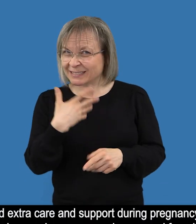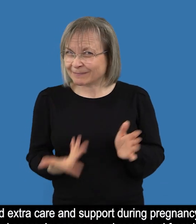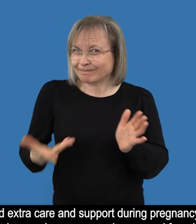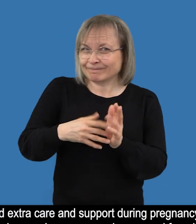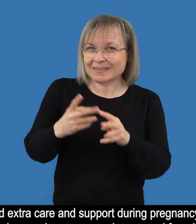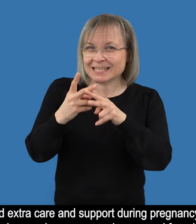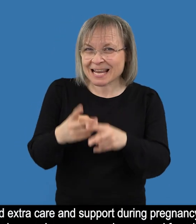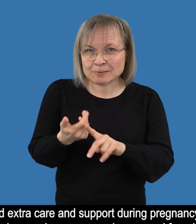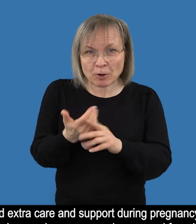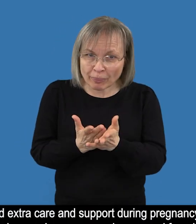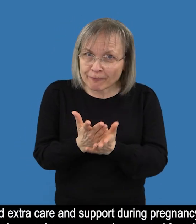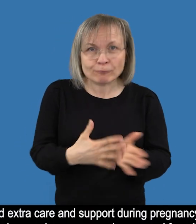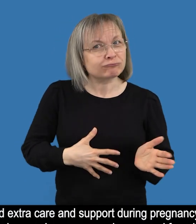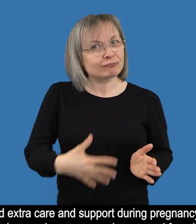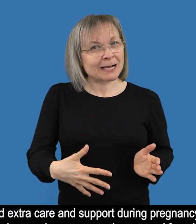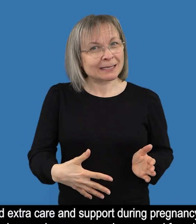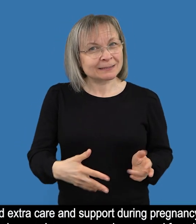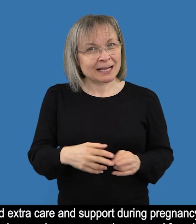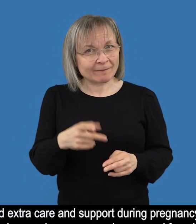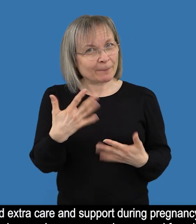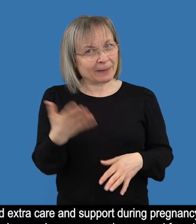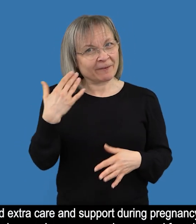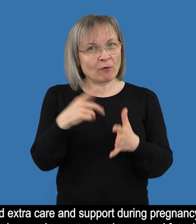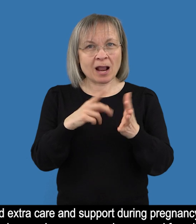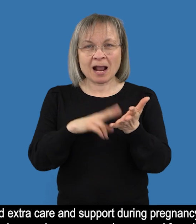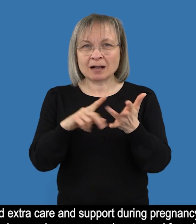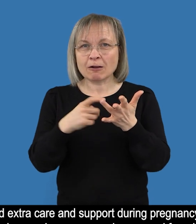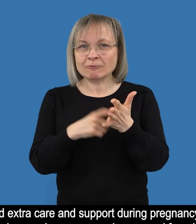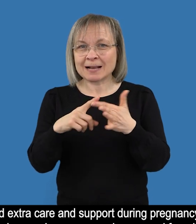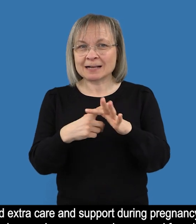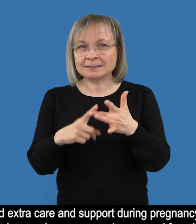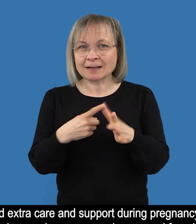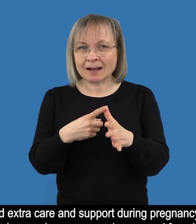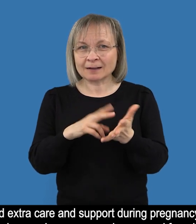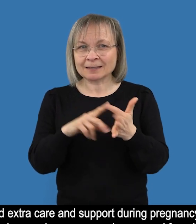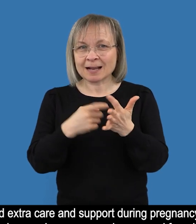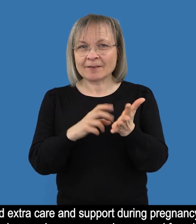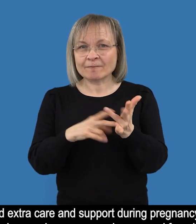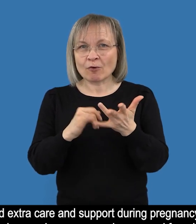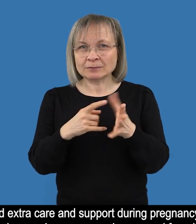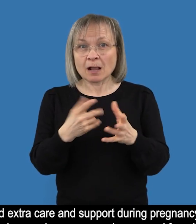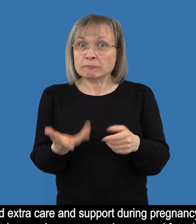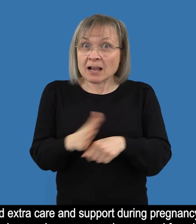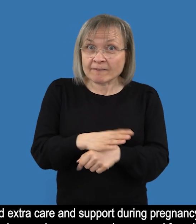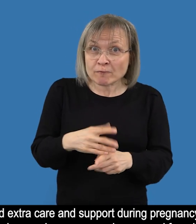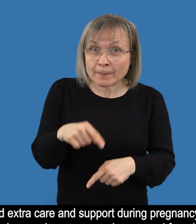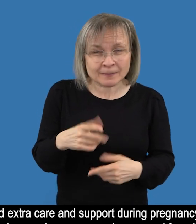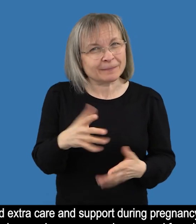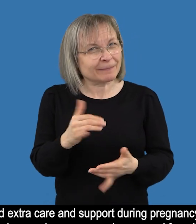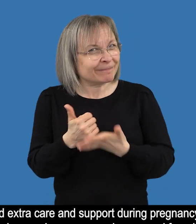You're also likely to need extra care and support during pregnancy if you have previously had anorexia nervosa and recovered